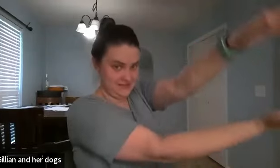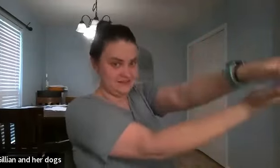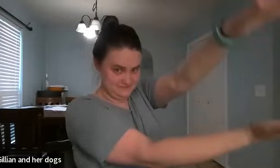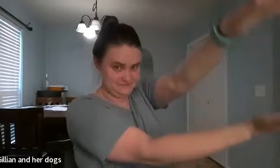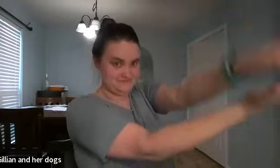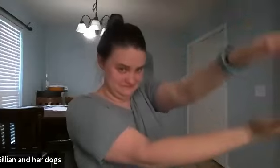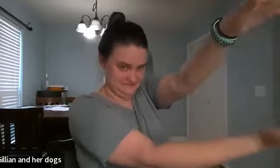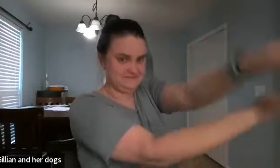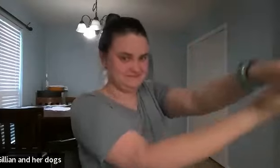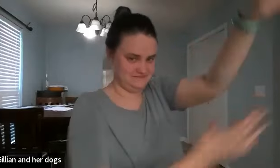Alligator. And